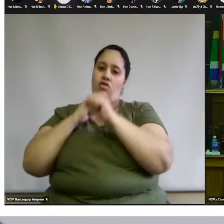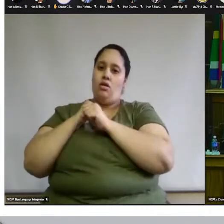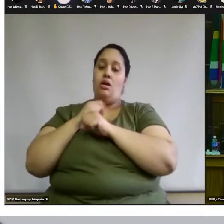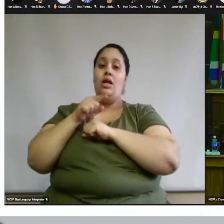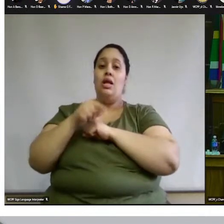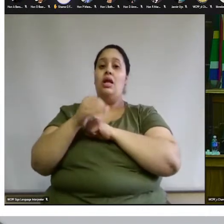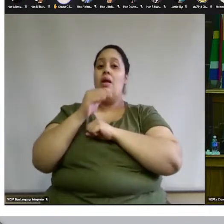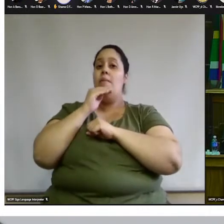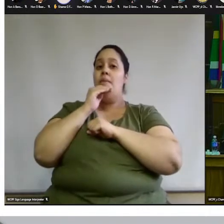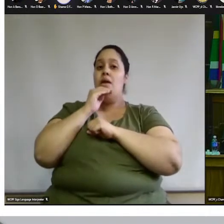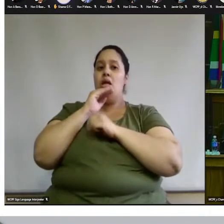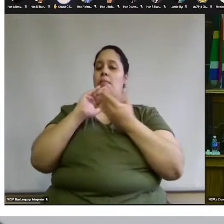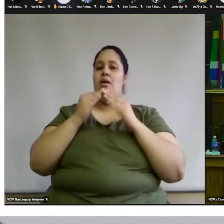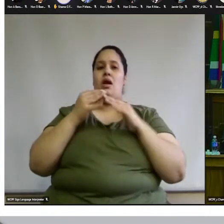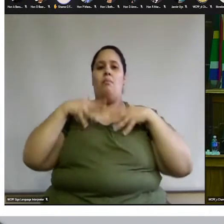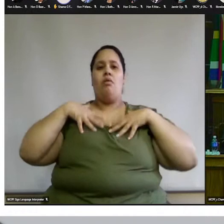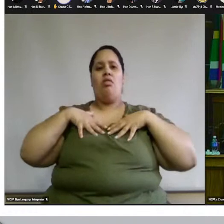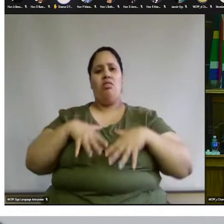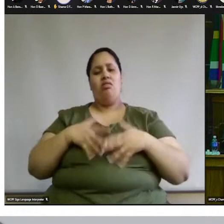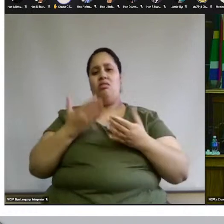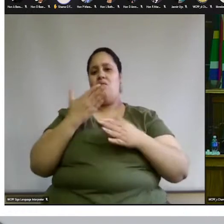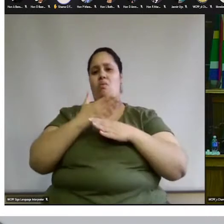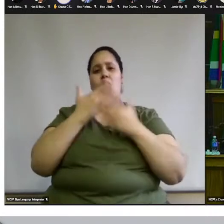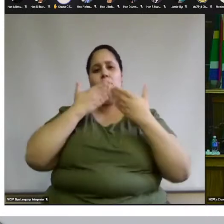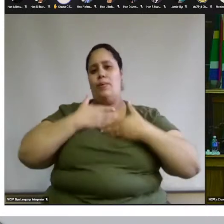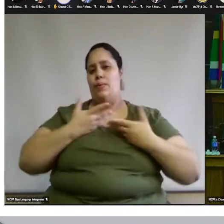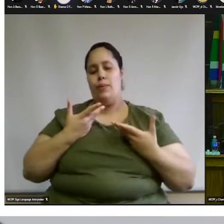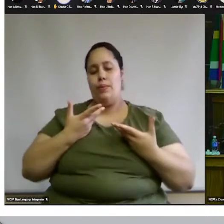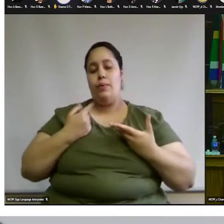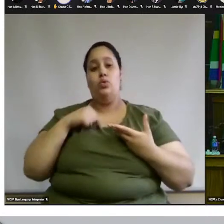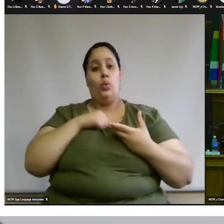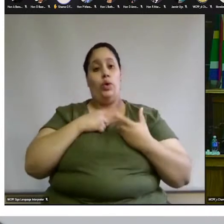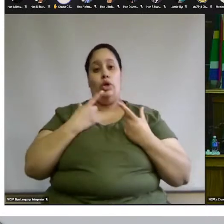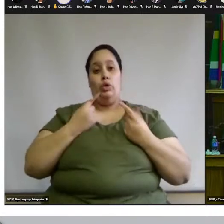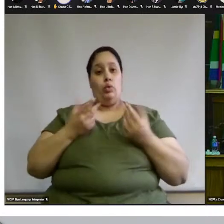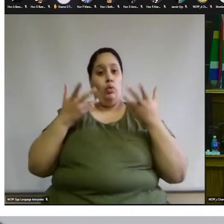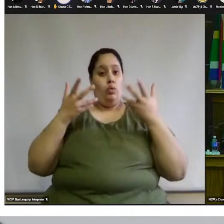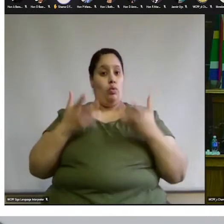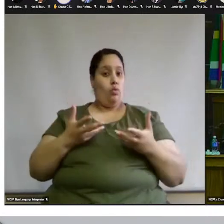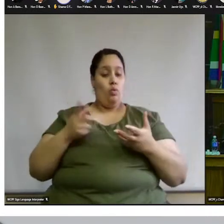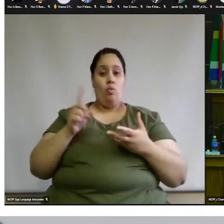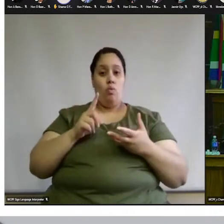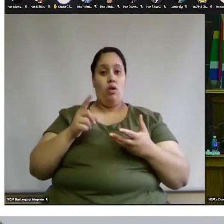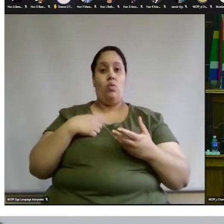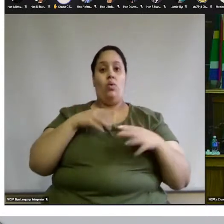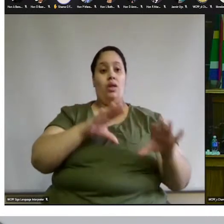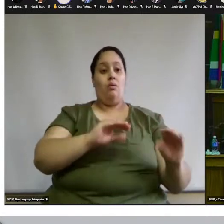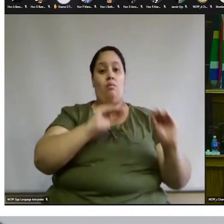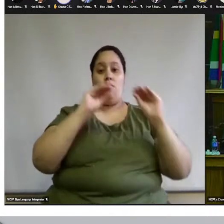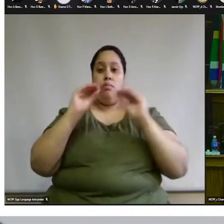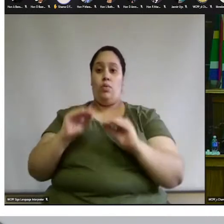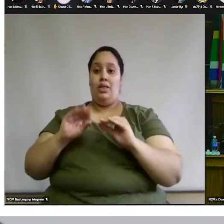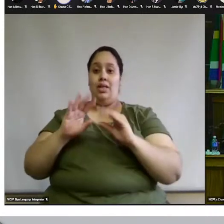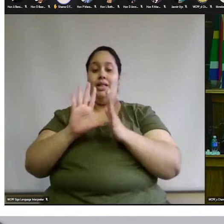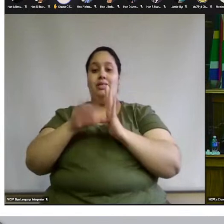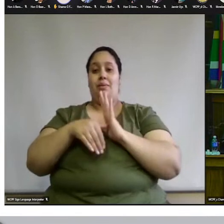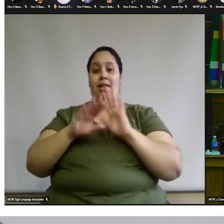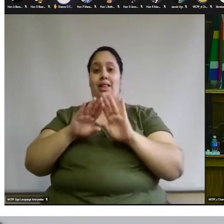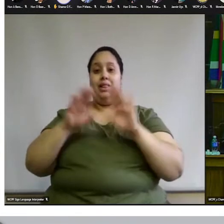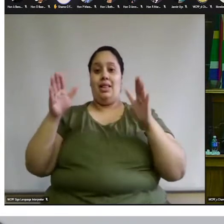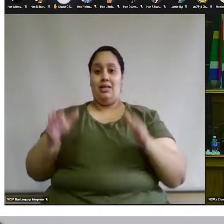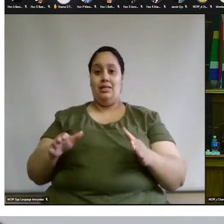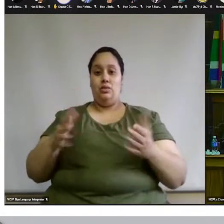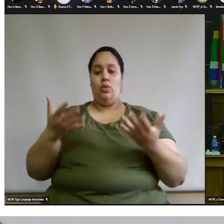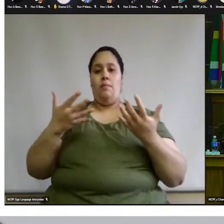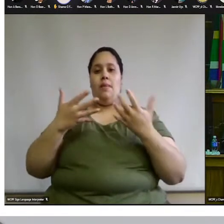to be cumbersome. So in fact, what we did, we took the disability desk and we mainstreamed it